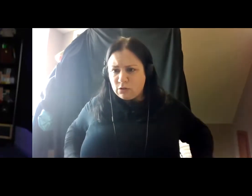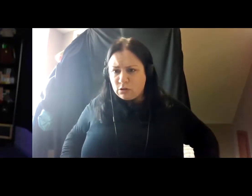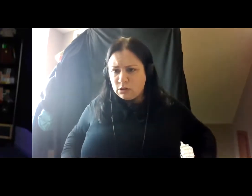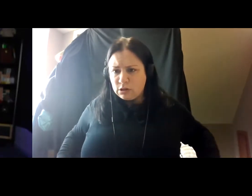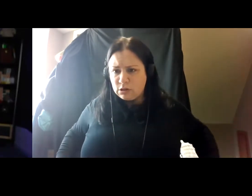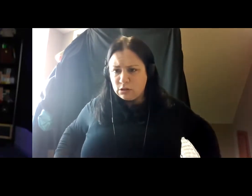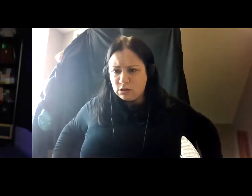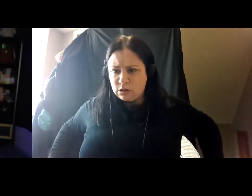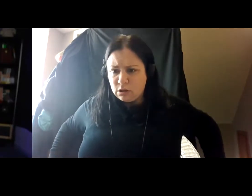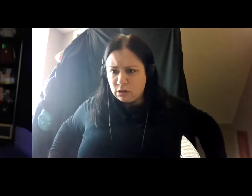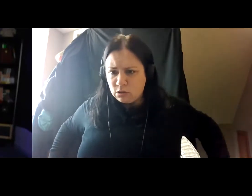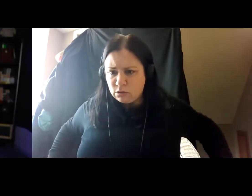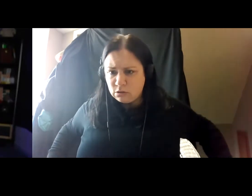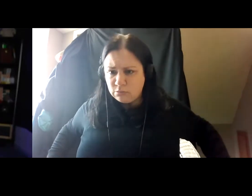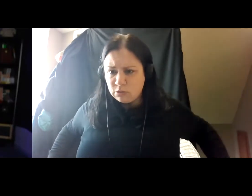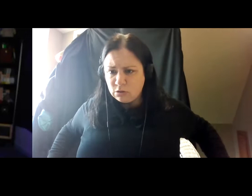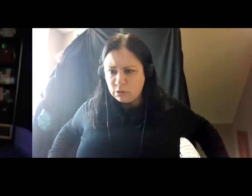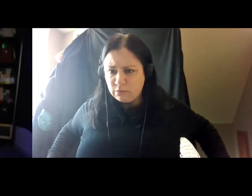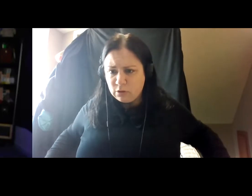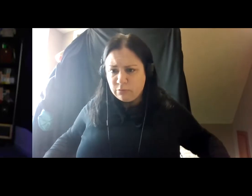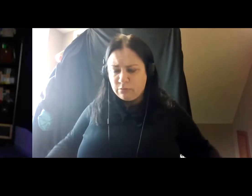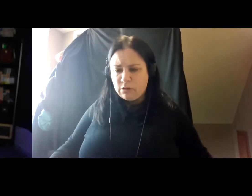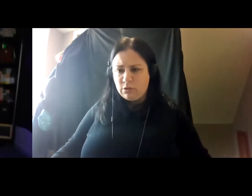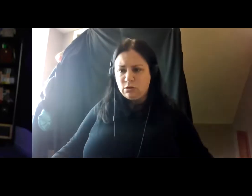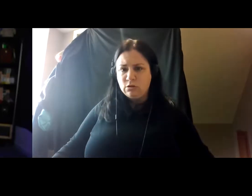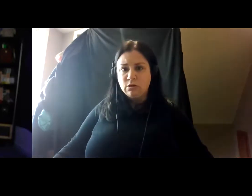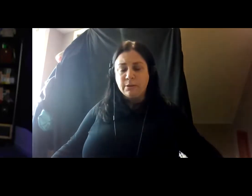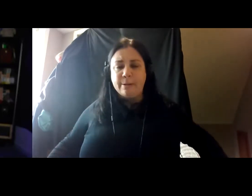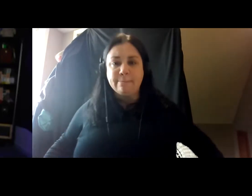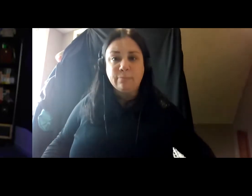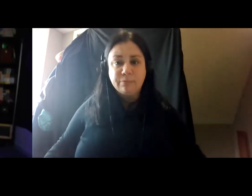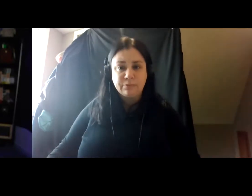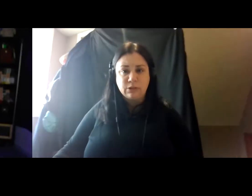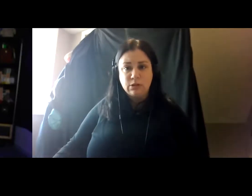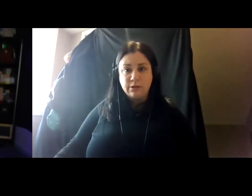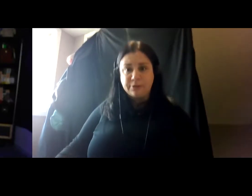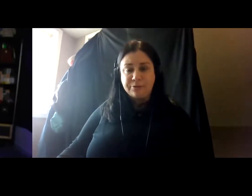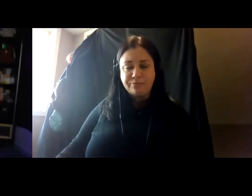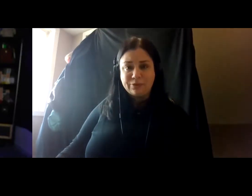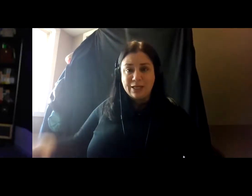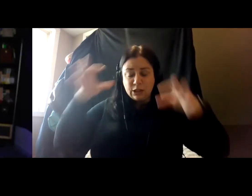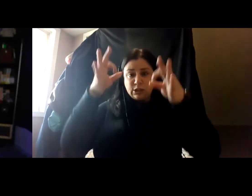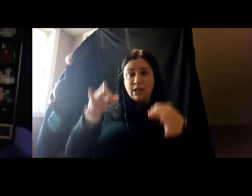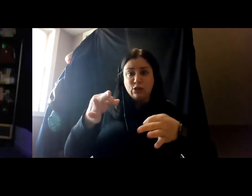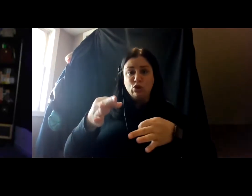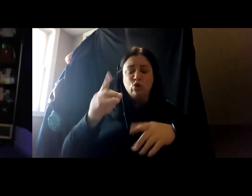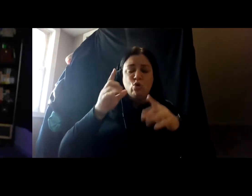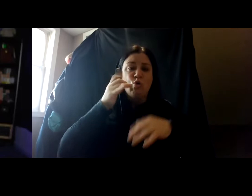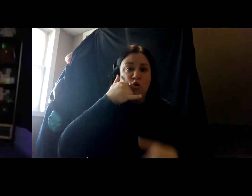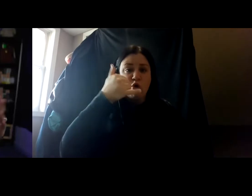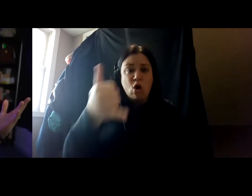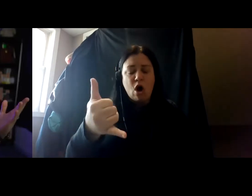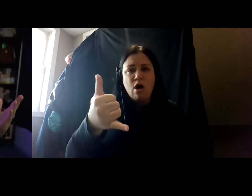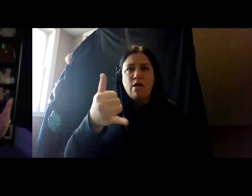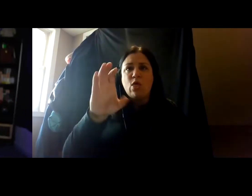this is not a good idea. Like, I don't know what's going to happen, but this cannot end well. This isn't good." So he decides to pick up the phone. He calls Obama's bat phone,